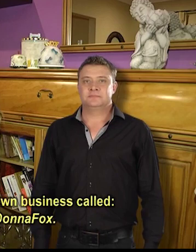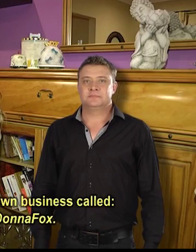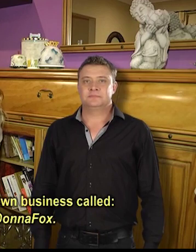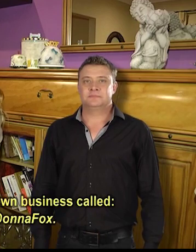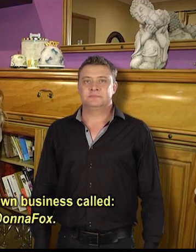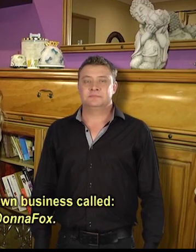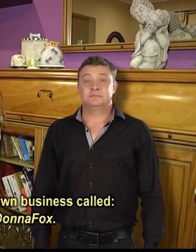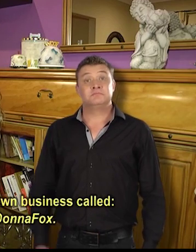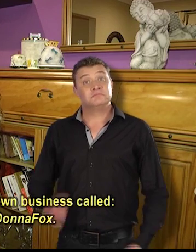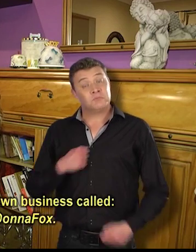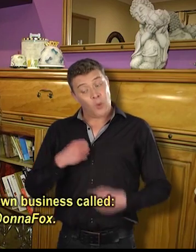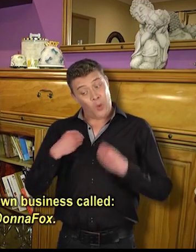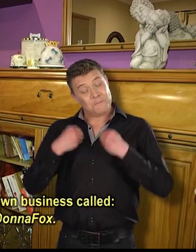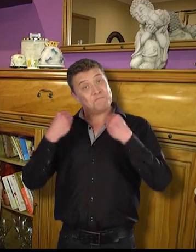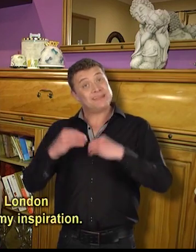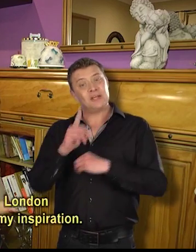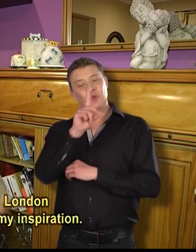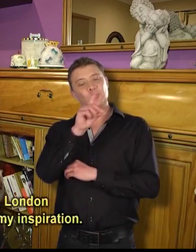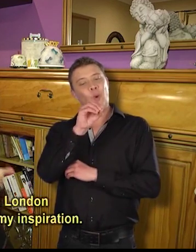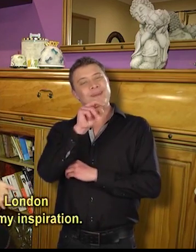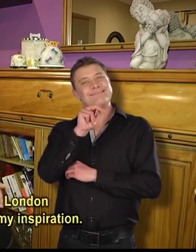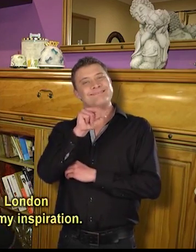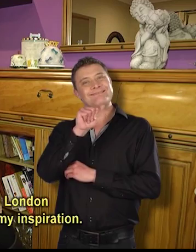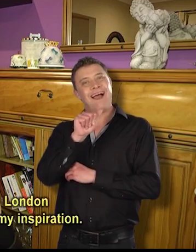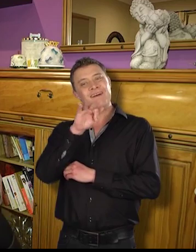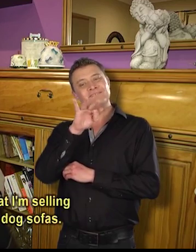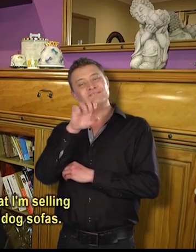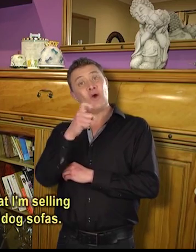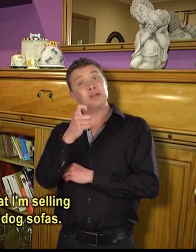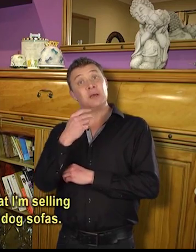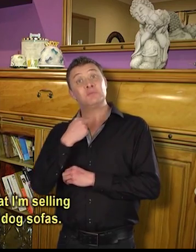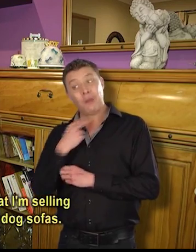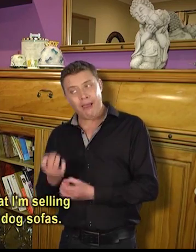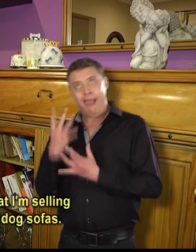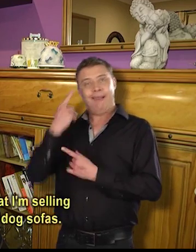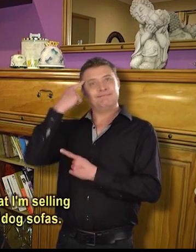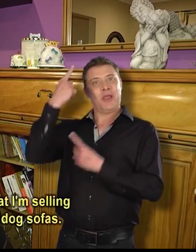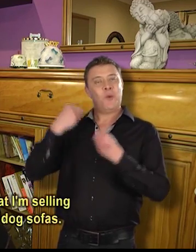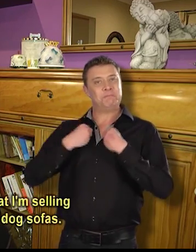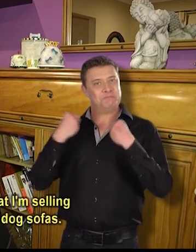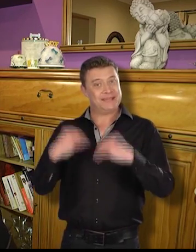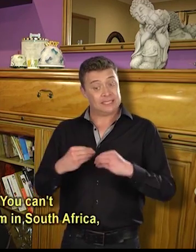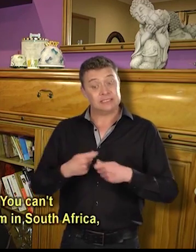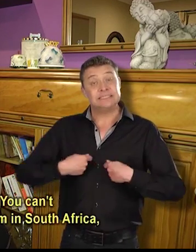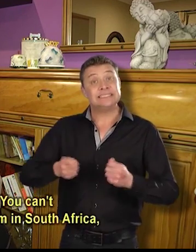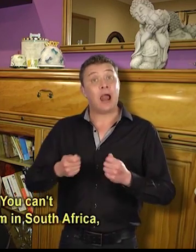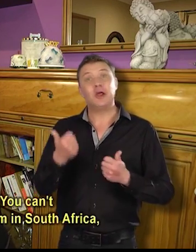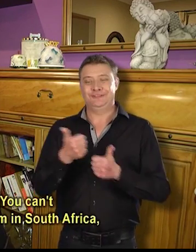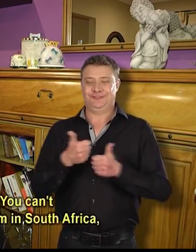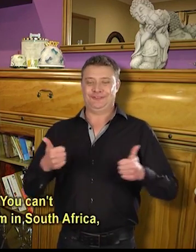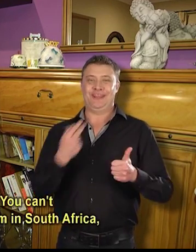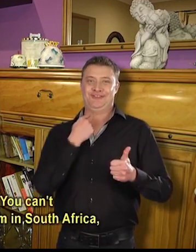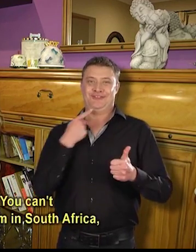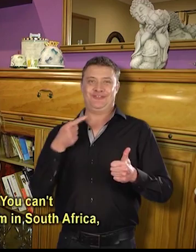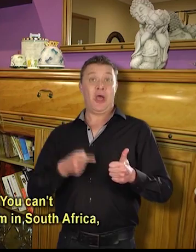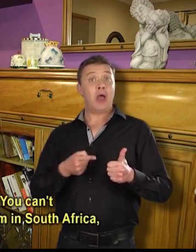I have my own business and it's called Donna Boyd. London gave me inspiration. So what I'm selling is dog sofas. You don't find